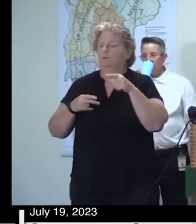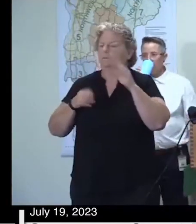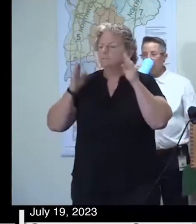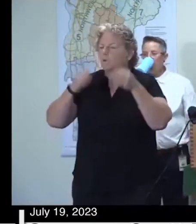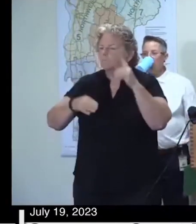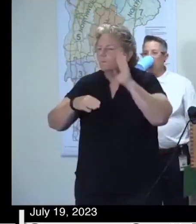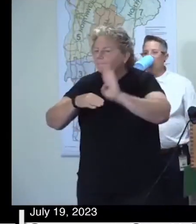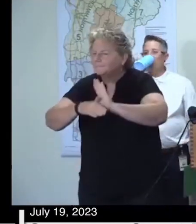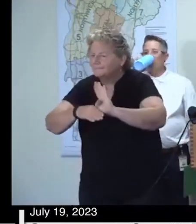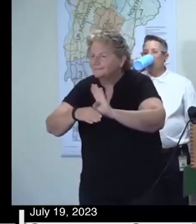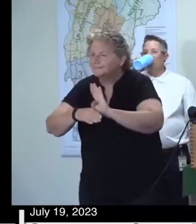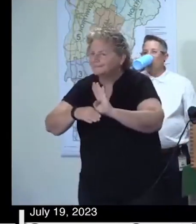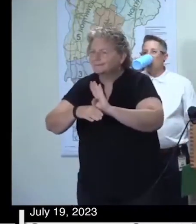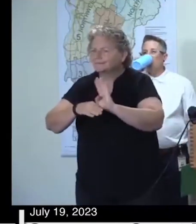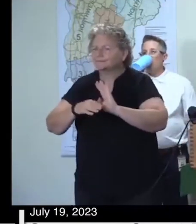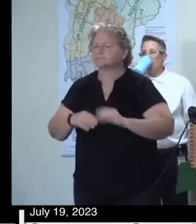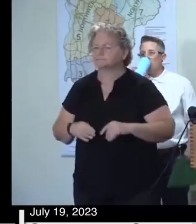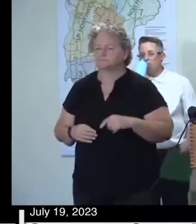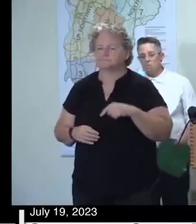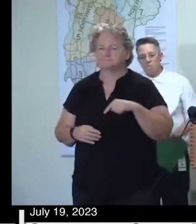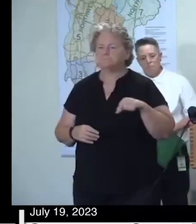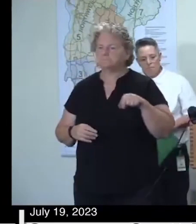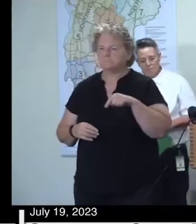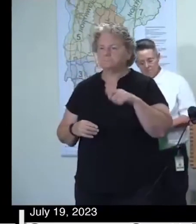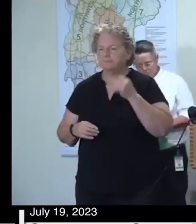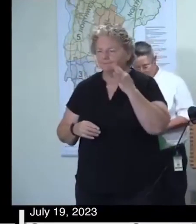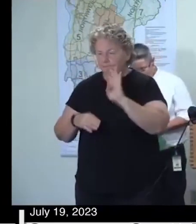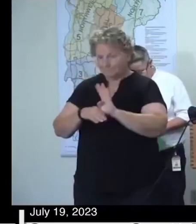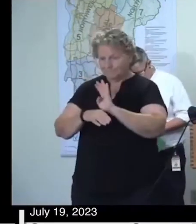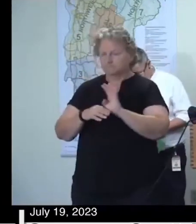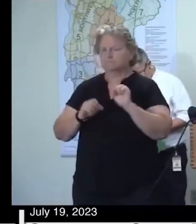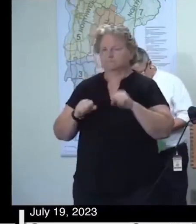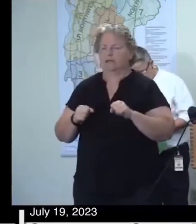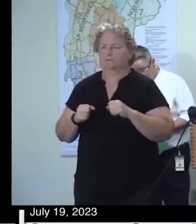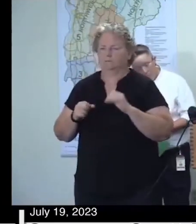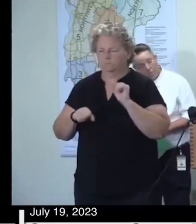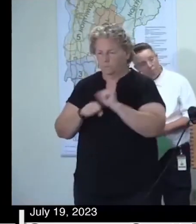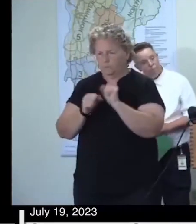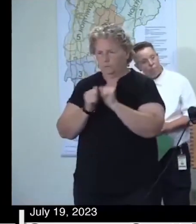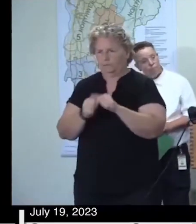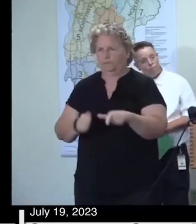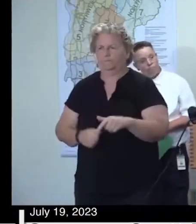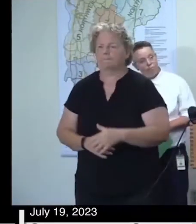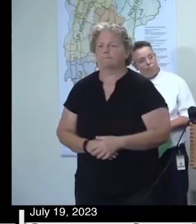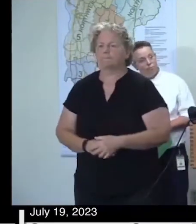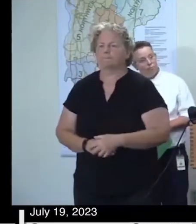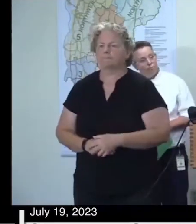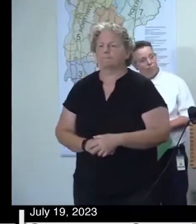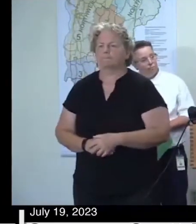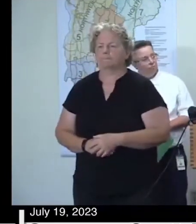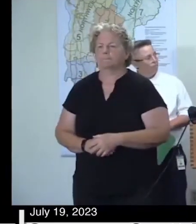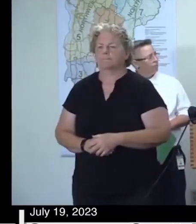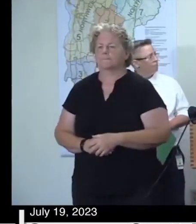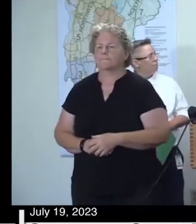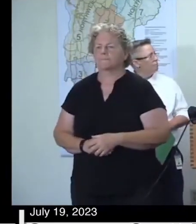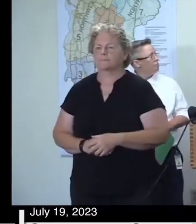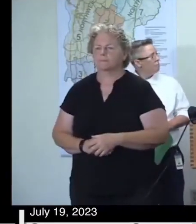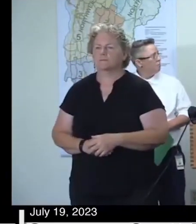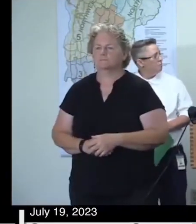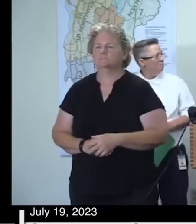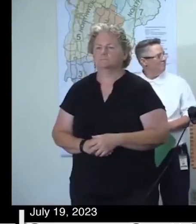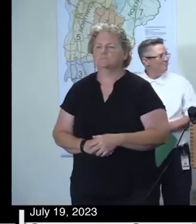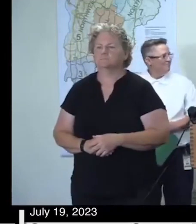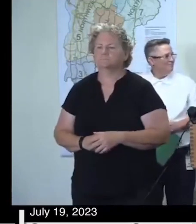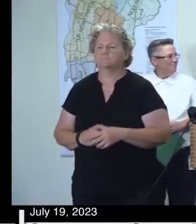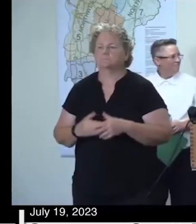the short-term recovery, to get people back on their feet. And we're here for the long haul, hopefully, sir, to help with that rail trail